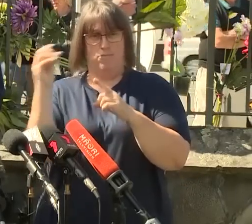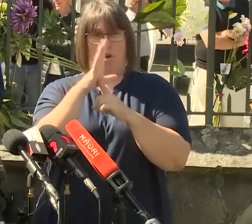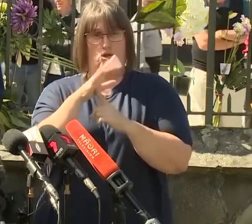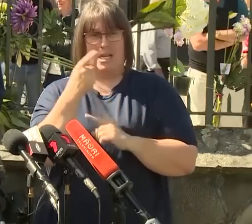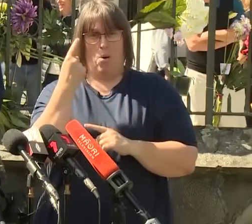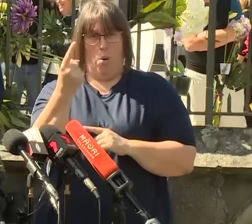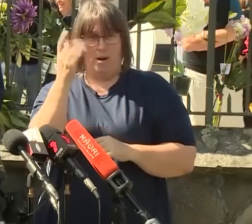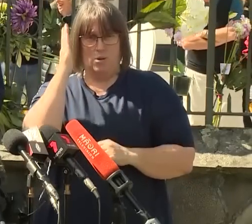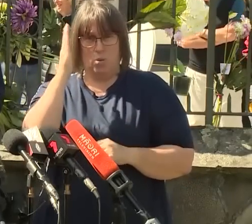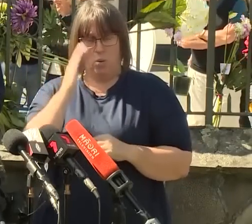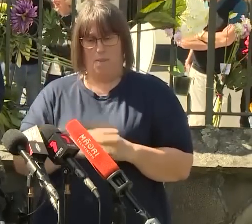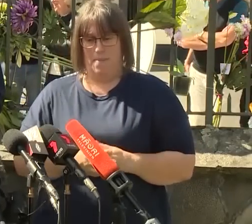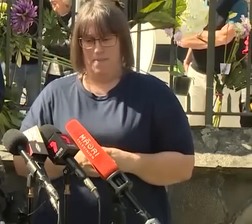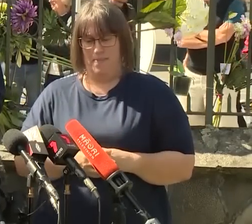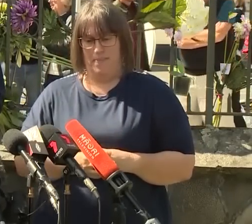one schools